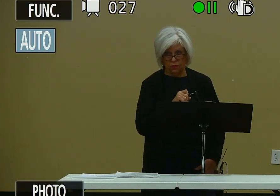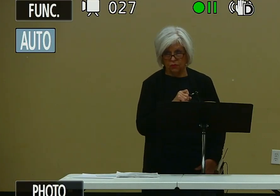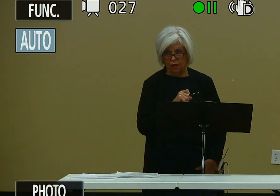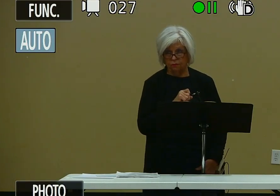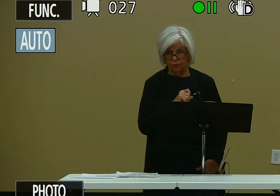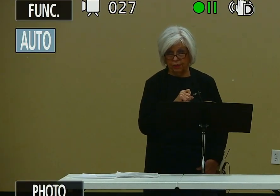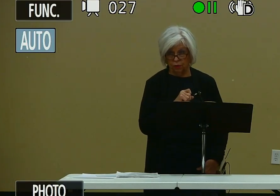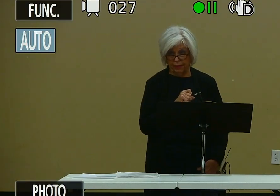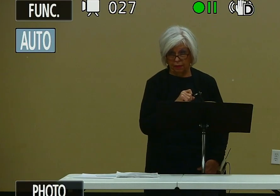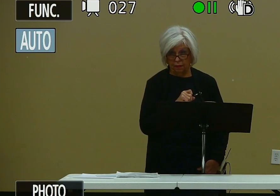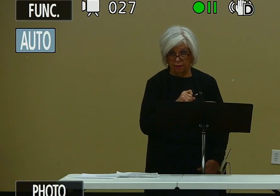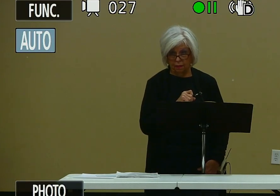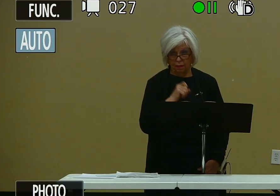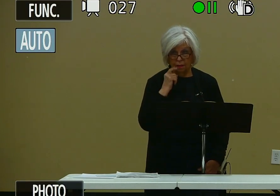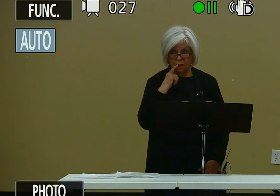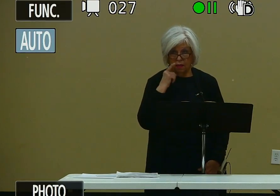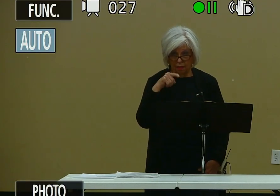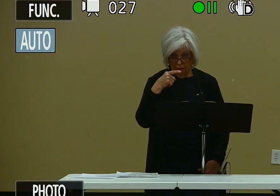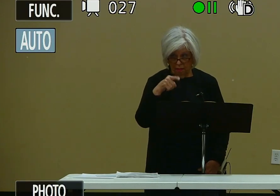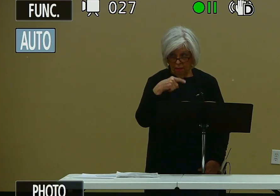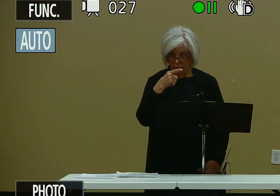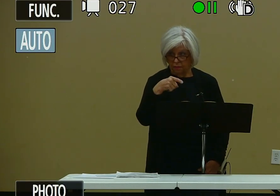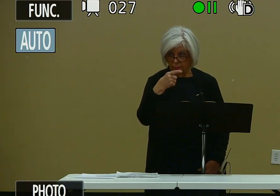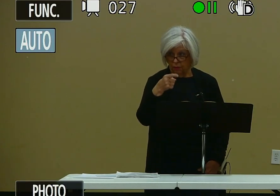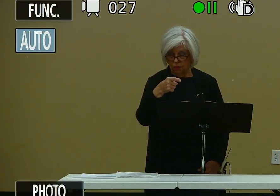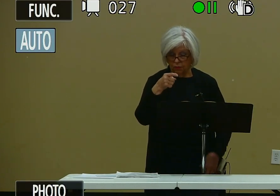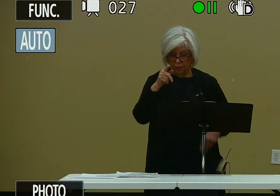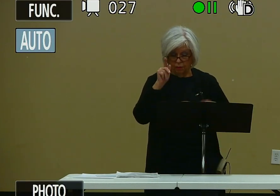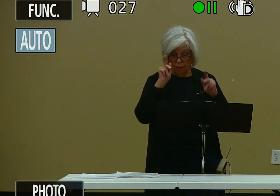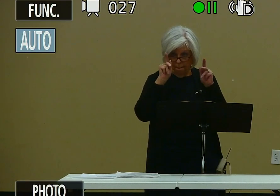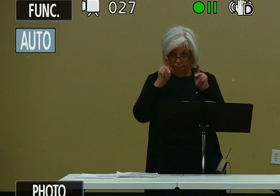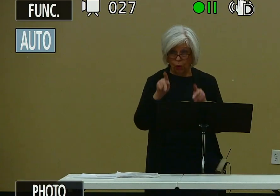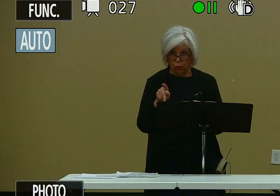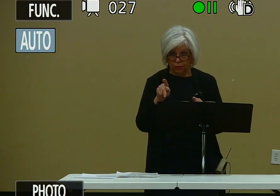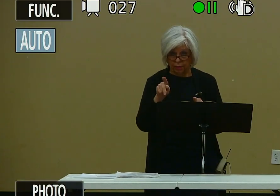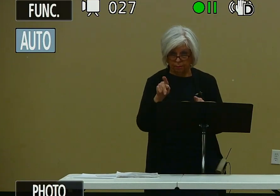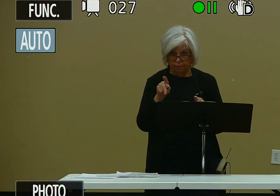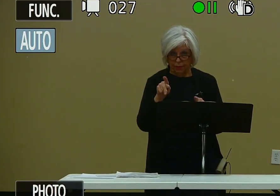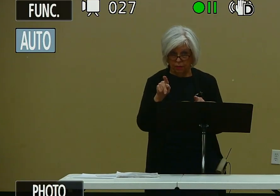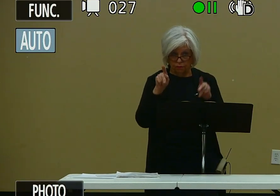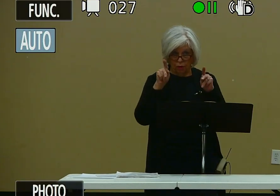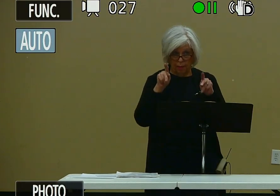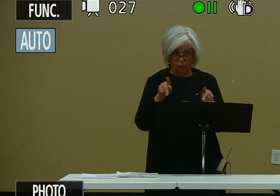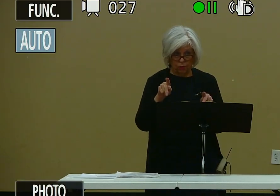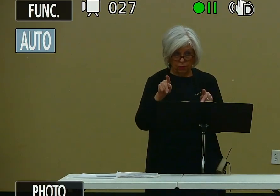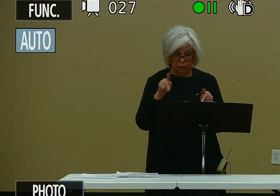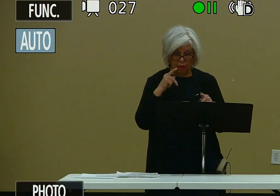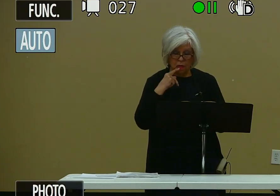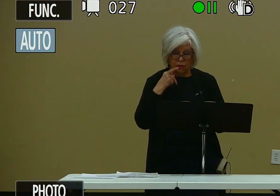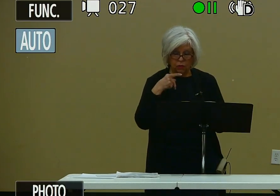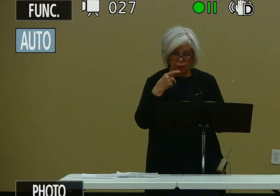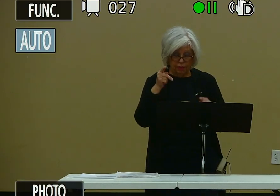sign for hearing. Somebody who's a hearing person, P's for a person. So